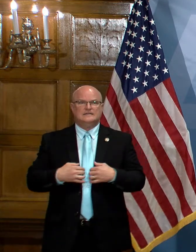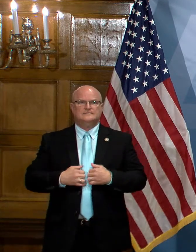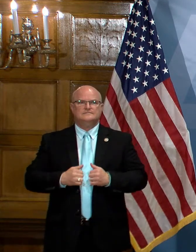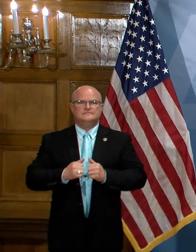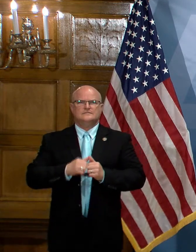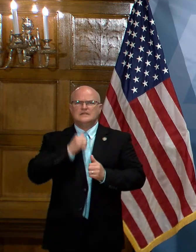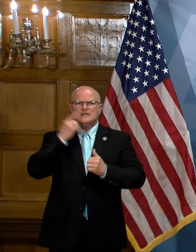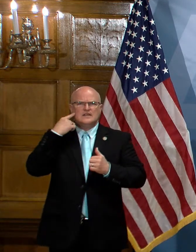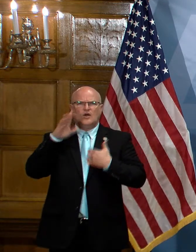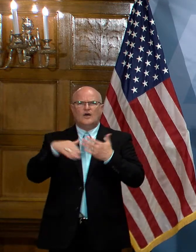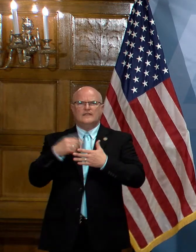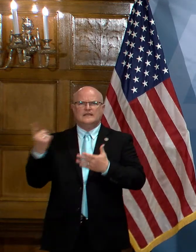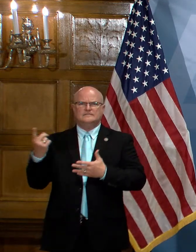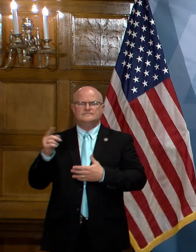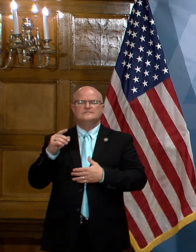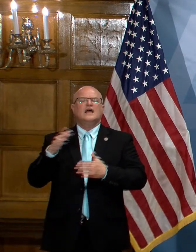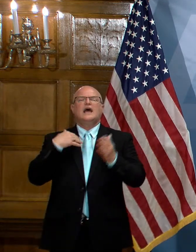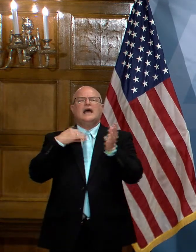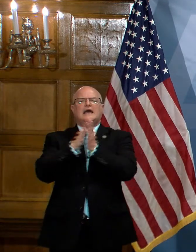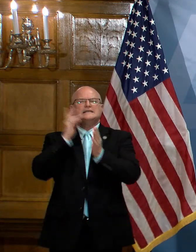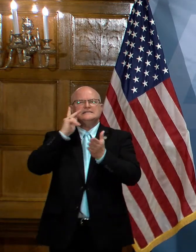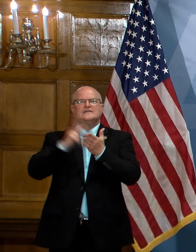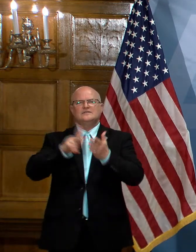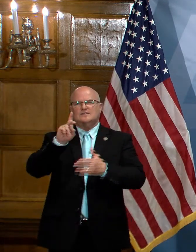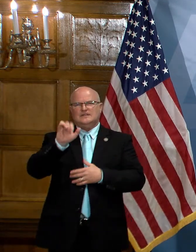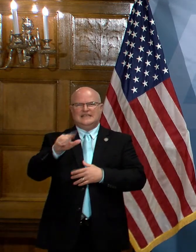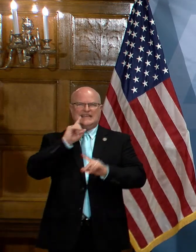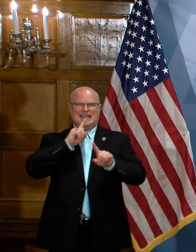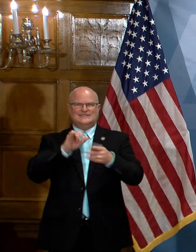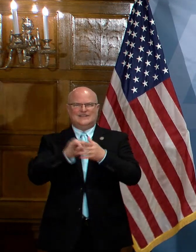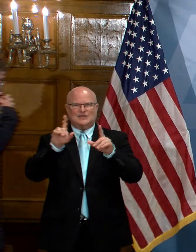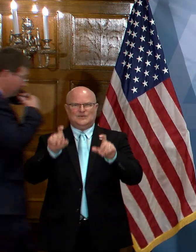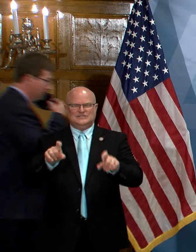I didn't really hear. Did you hear that? I'm going to ask Secretary Key to answer